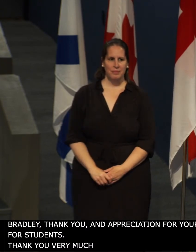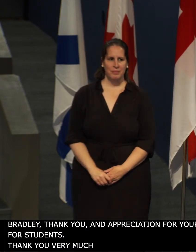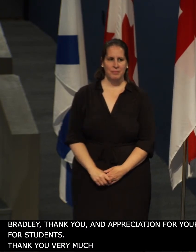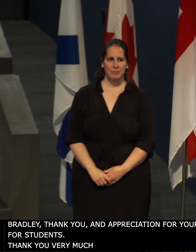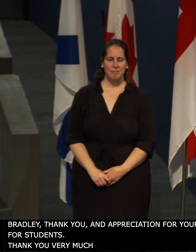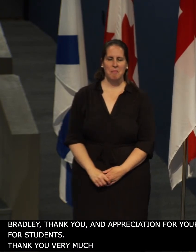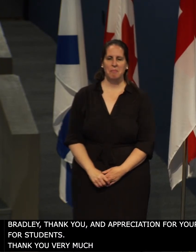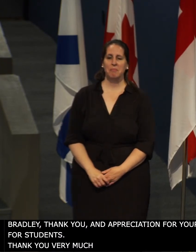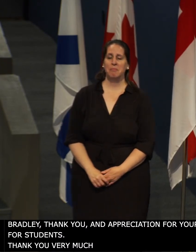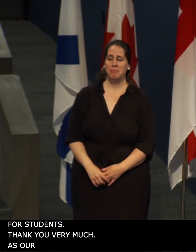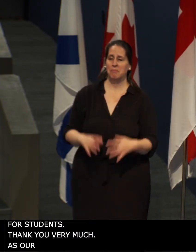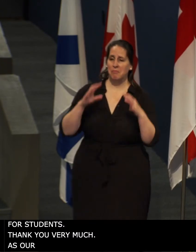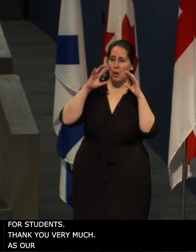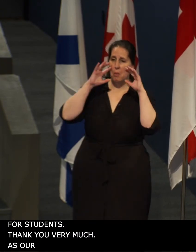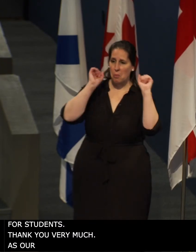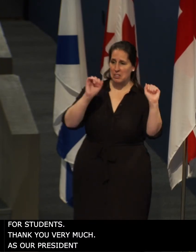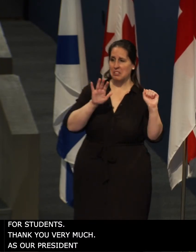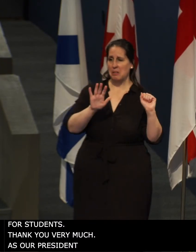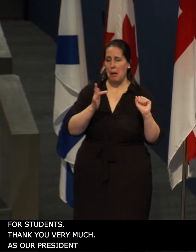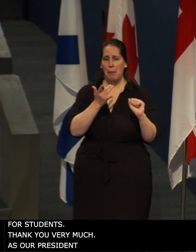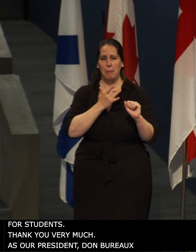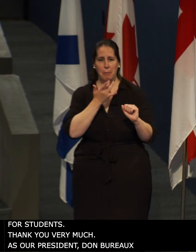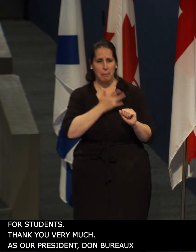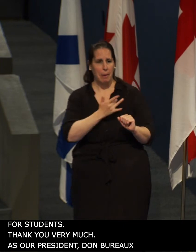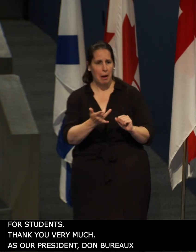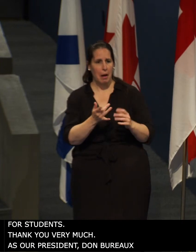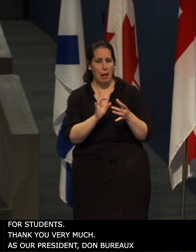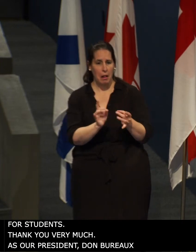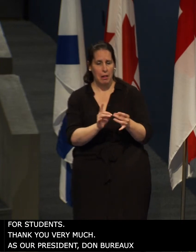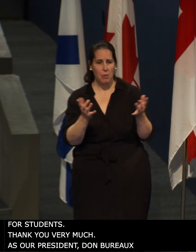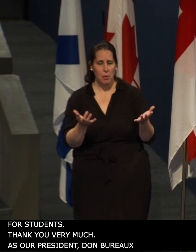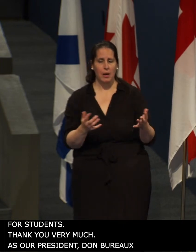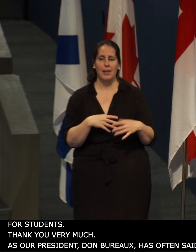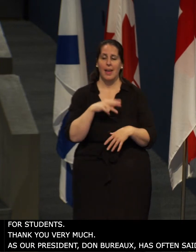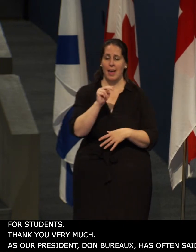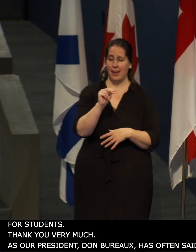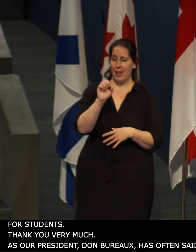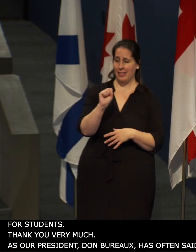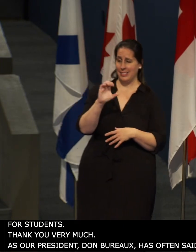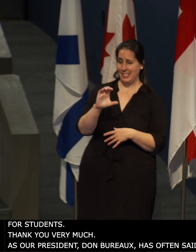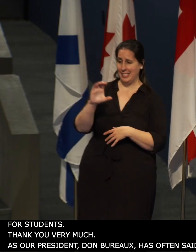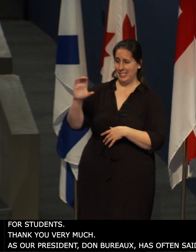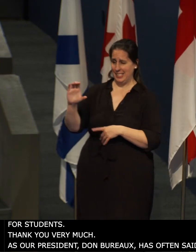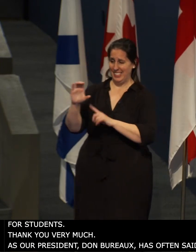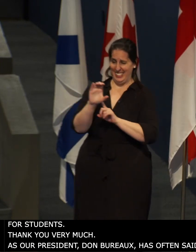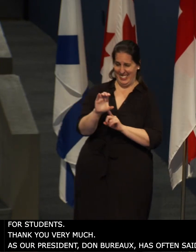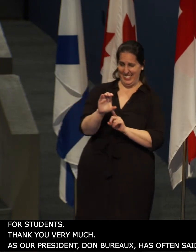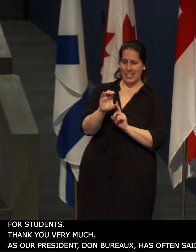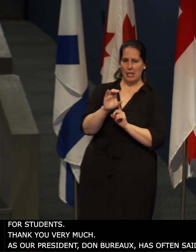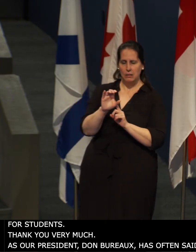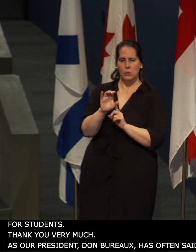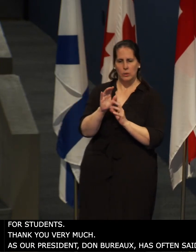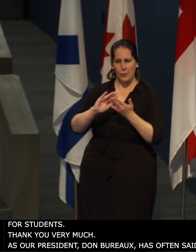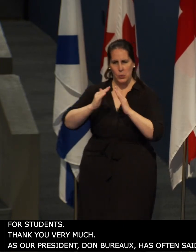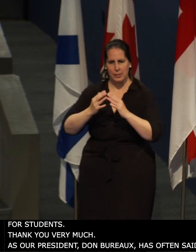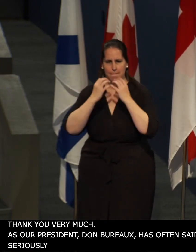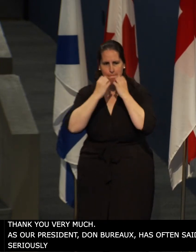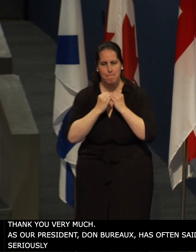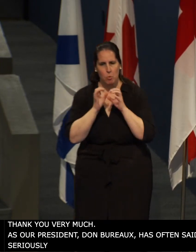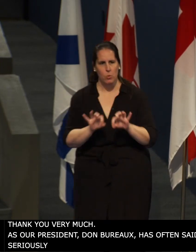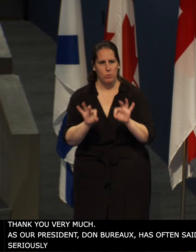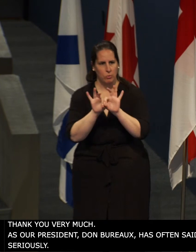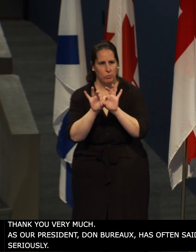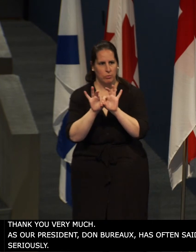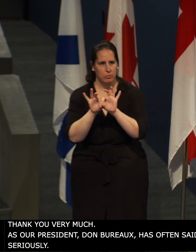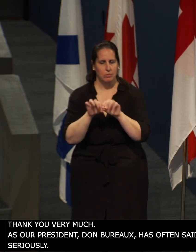As our president, Don Bureau, has often said, we take the community in community college very seriously. This is a